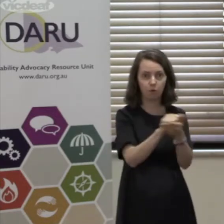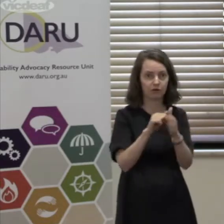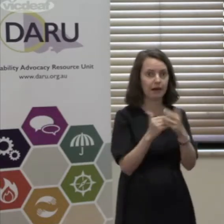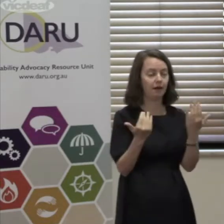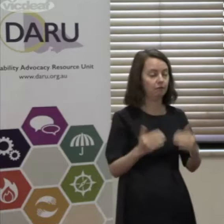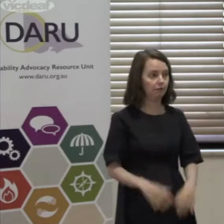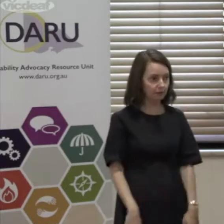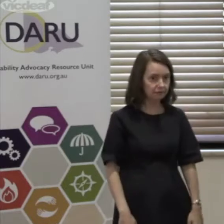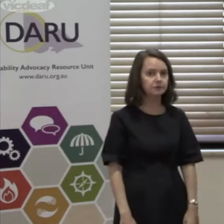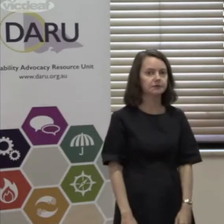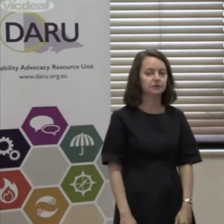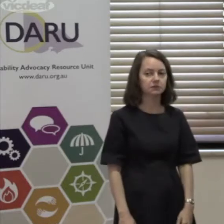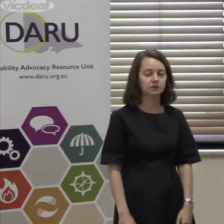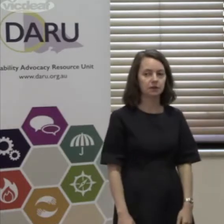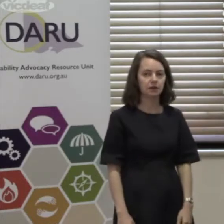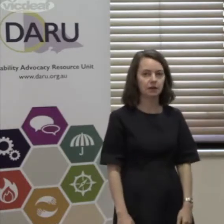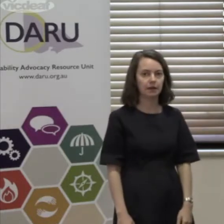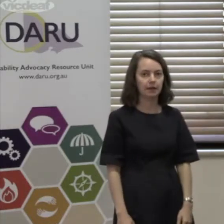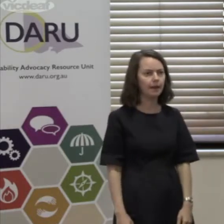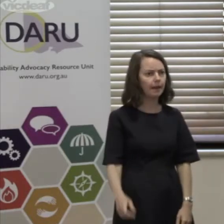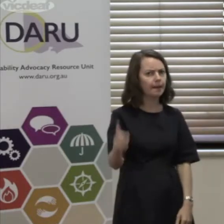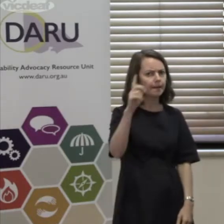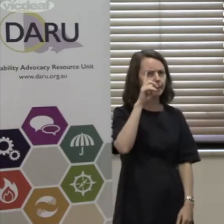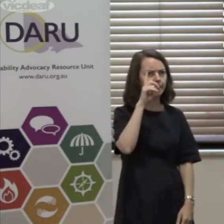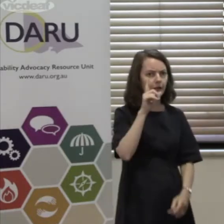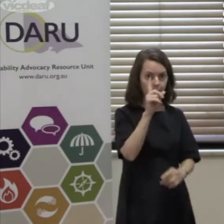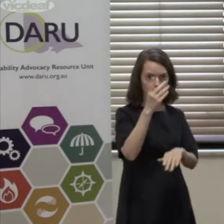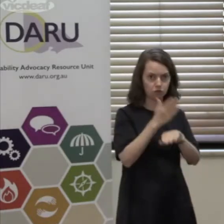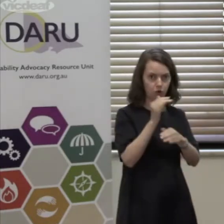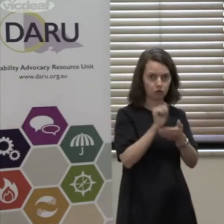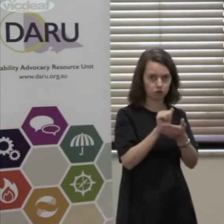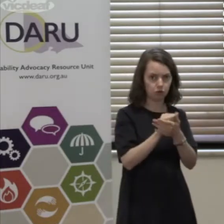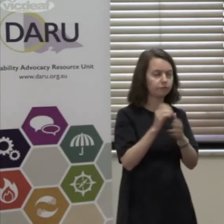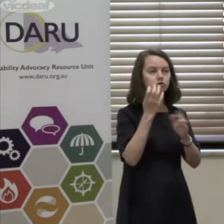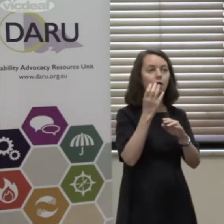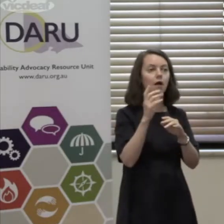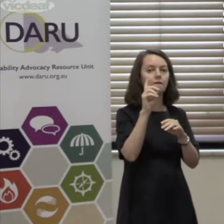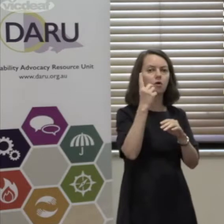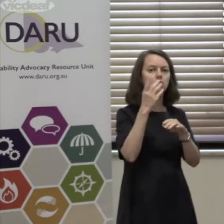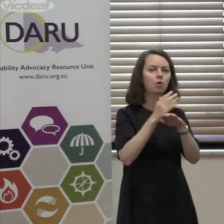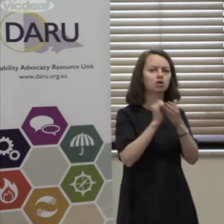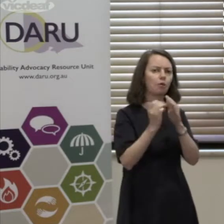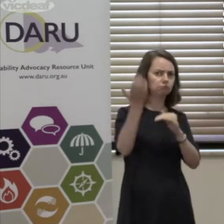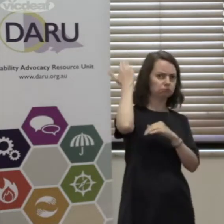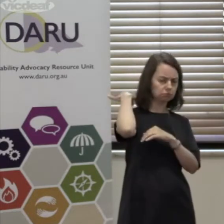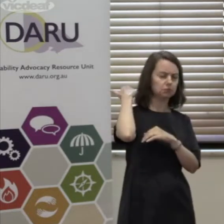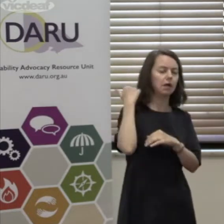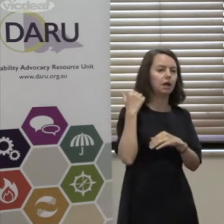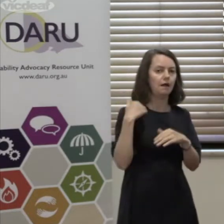to you, we did get phone calls from people after the first series was fully subscribed,